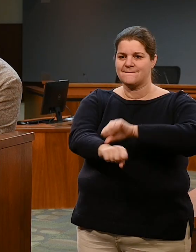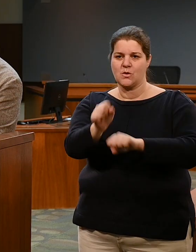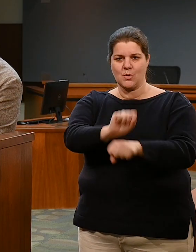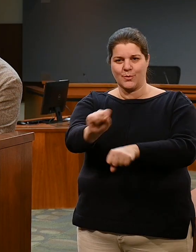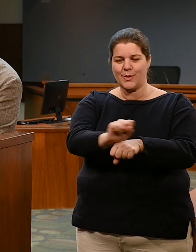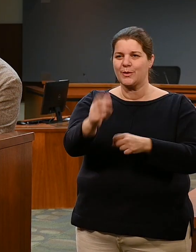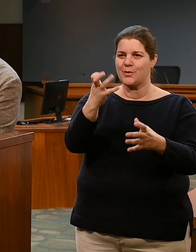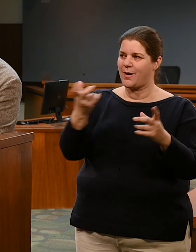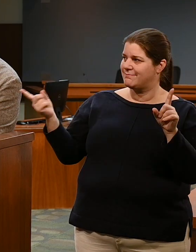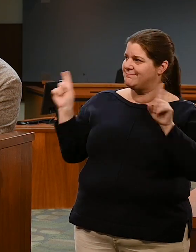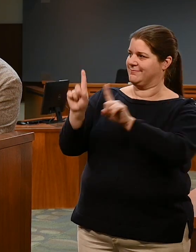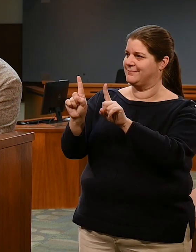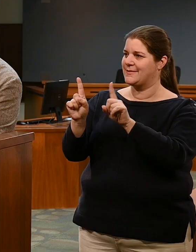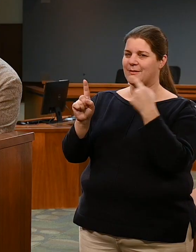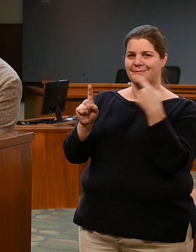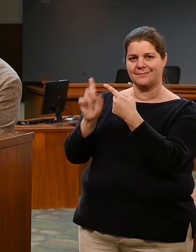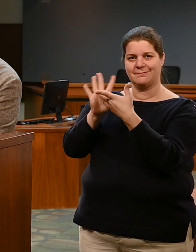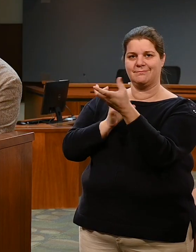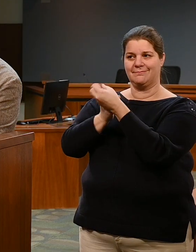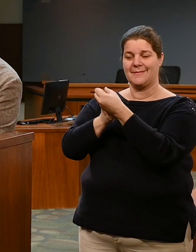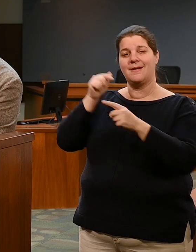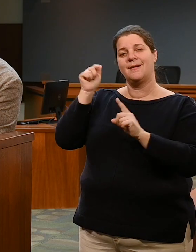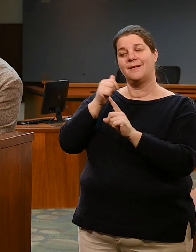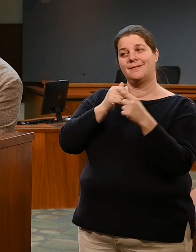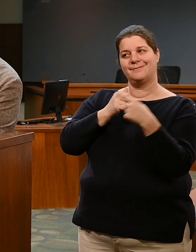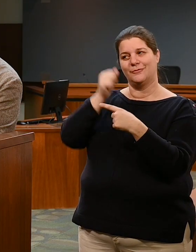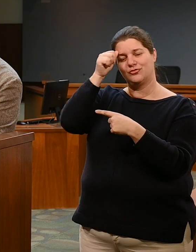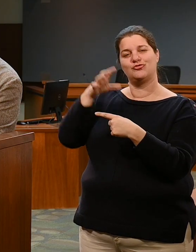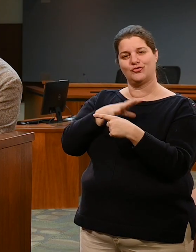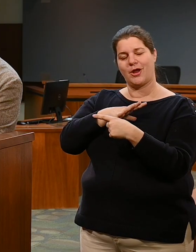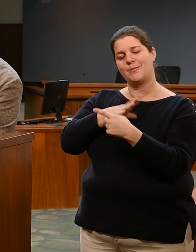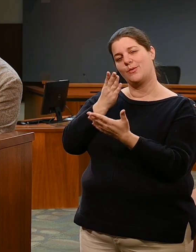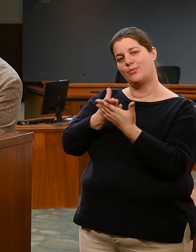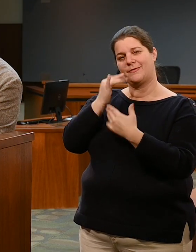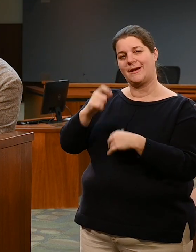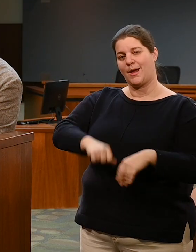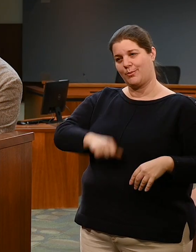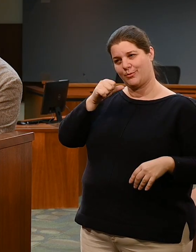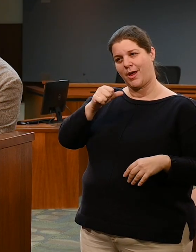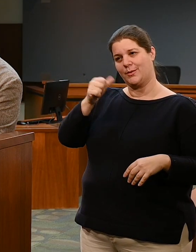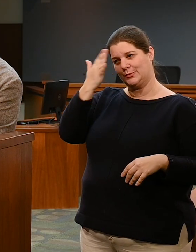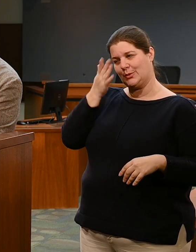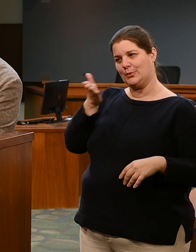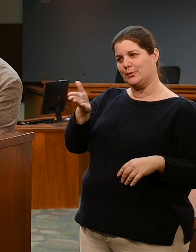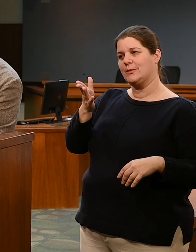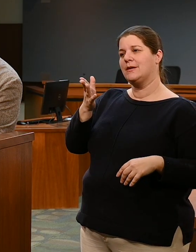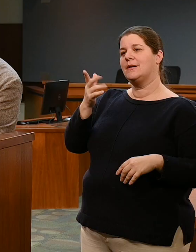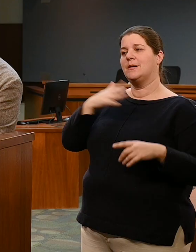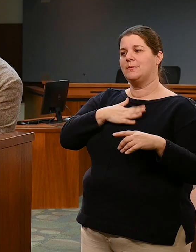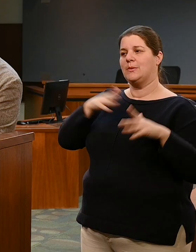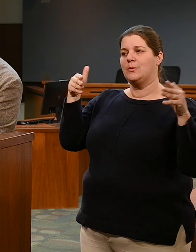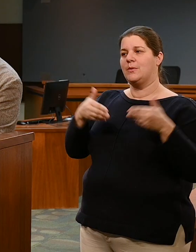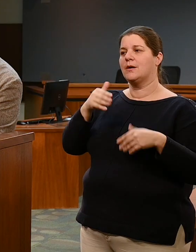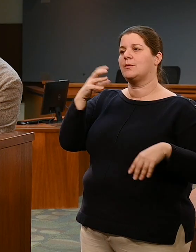trenches with you. And I think that this gentleman coming up right now has proven that over time. And I'm proud to know you, sir. And so please welcome Coach